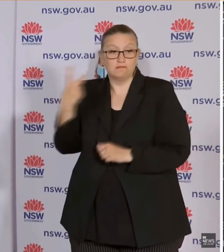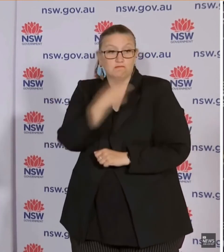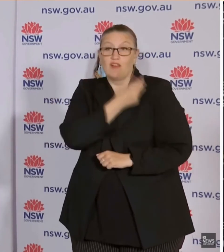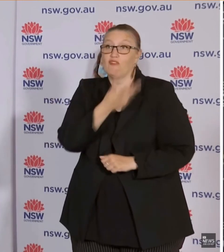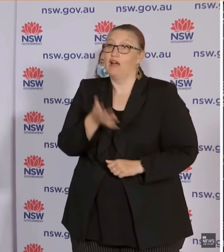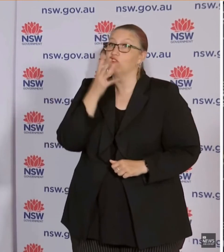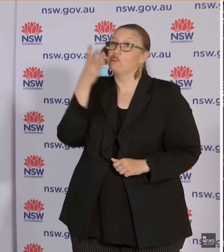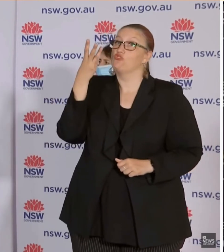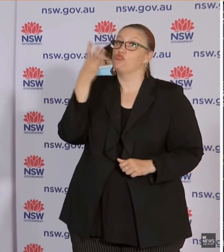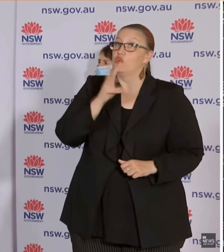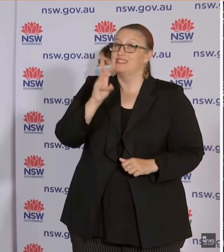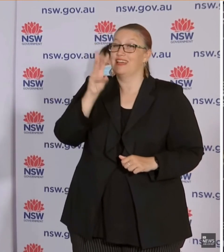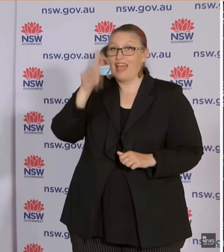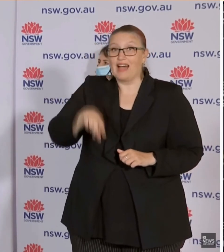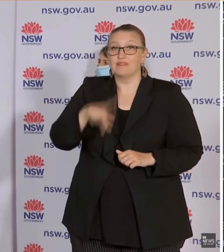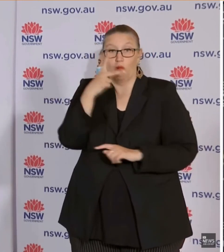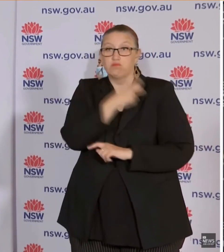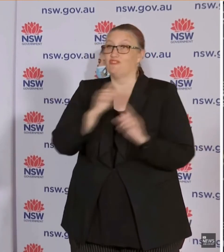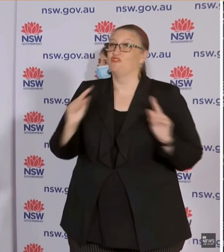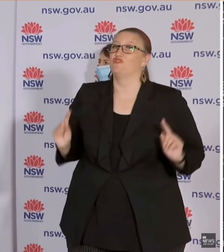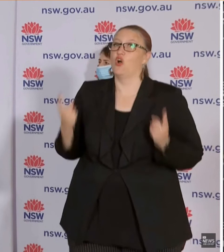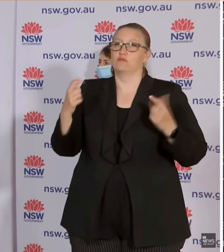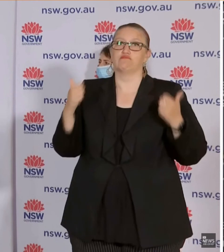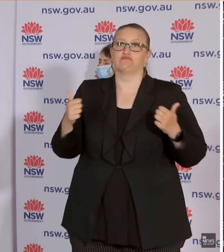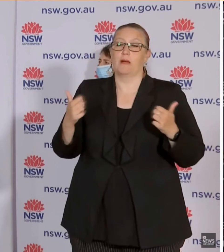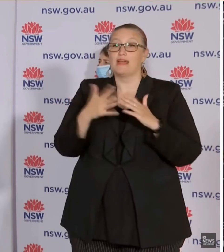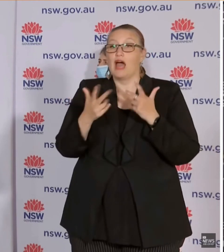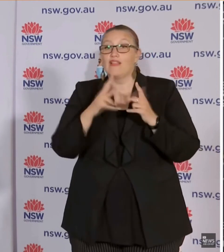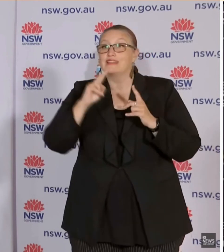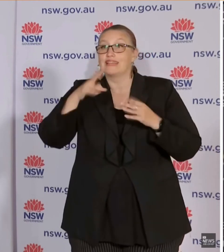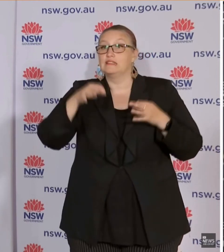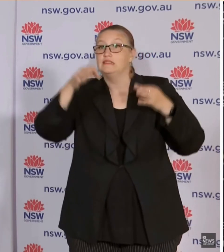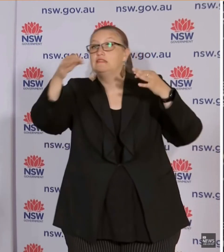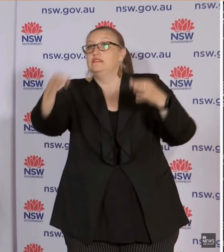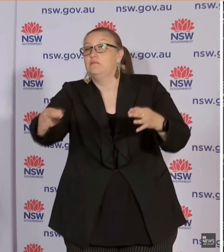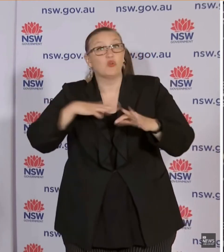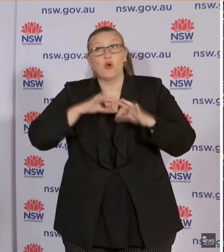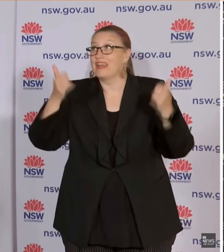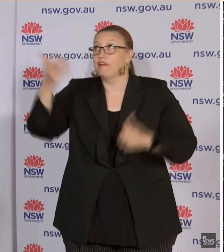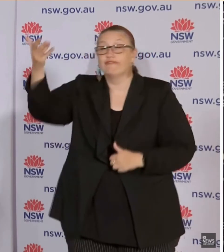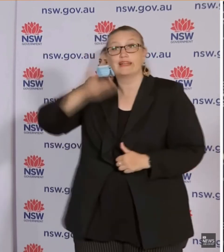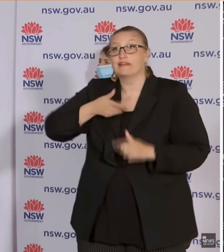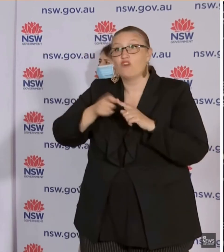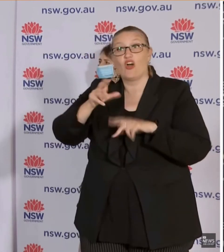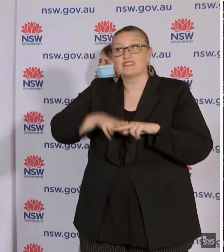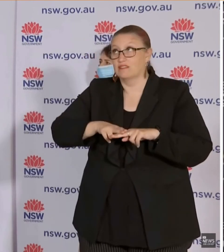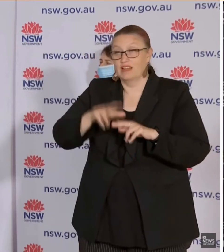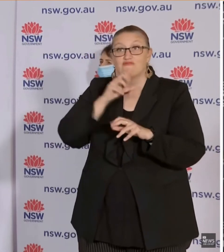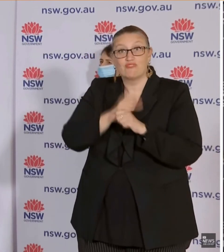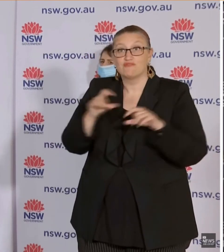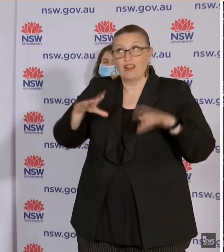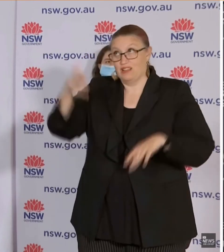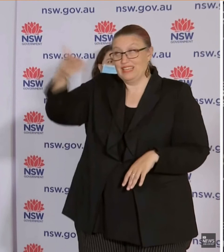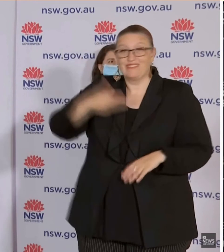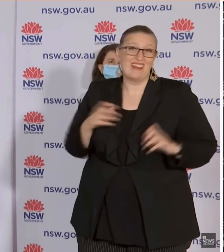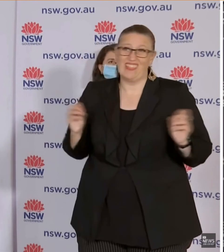greatest impact. And obviously because of supply constraints, we had to push out the second dose to a time point when the Commonwealth had